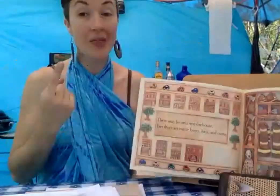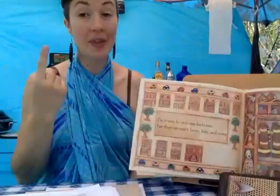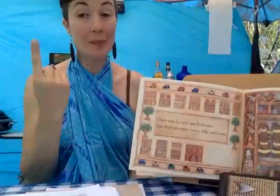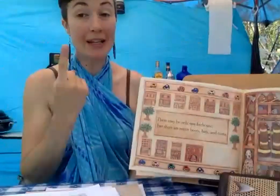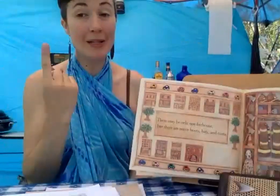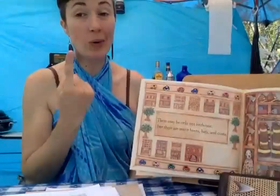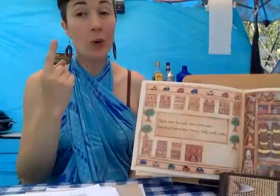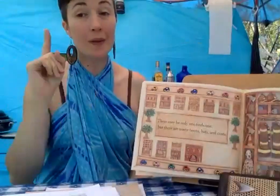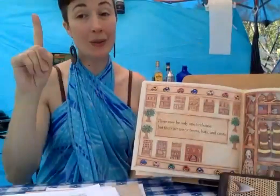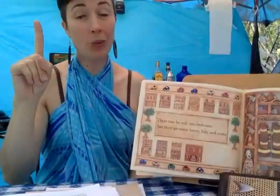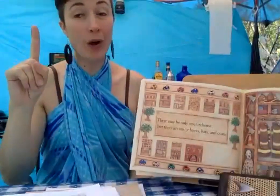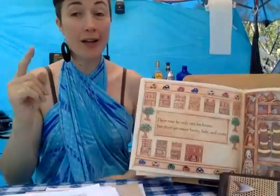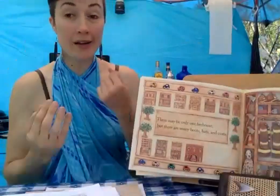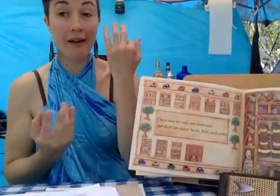There may be only one